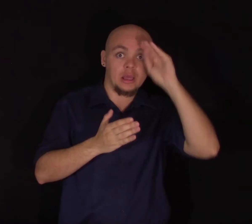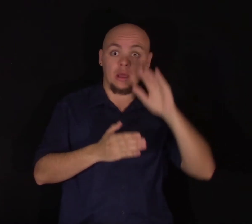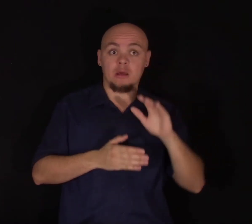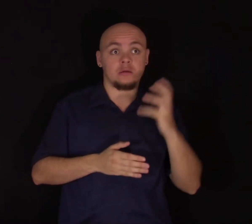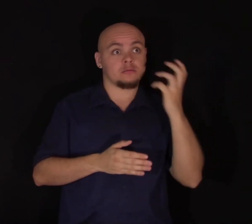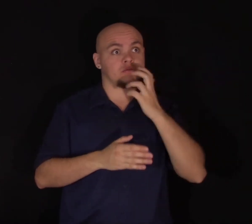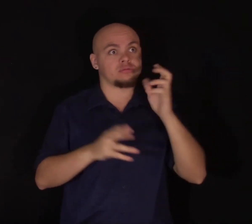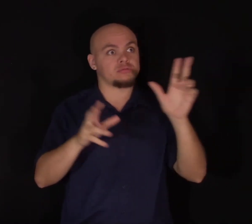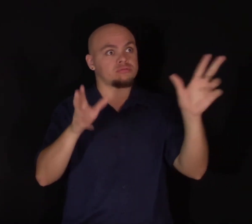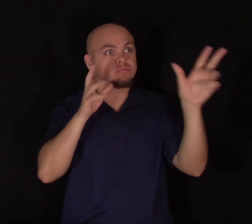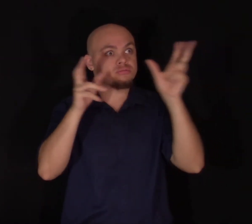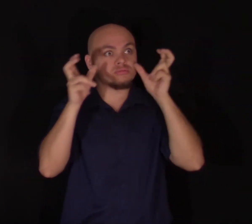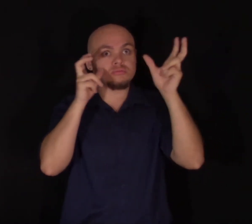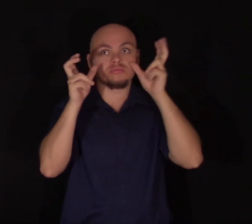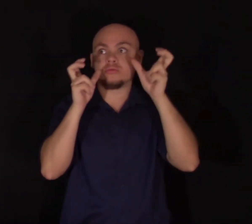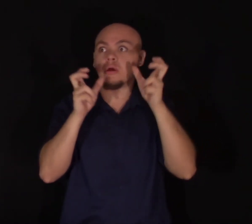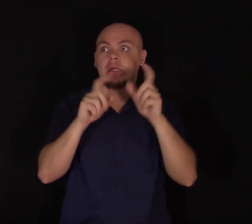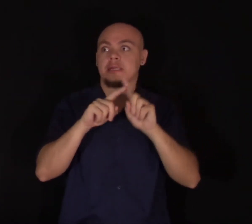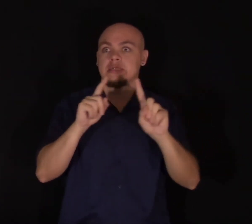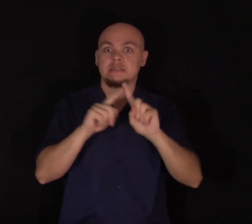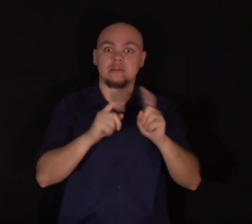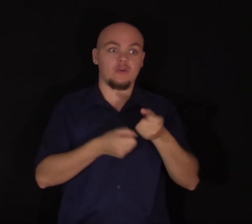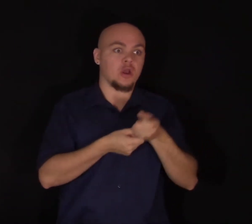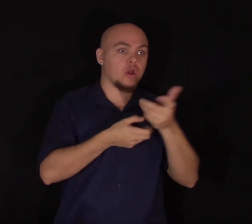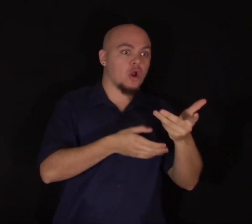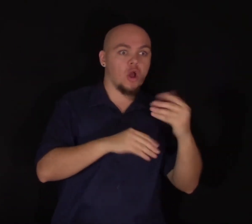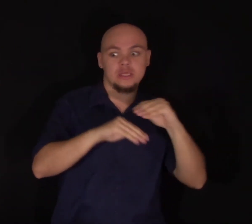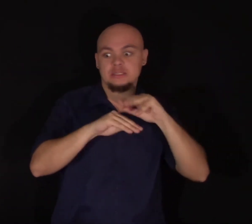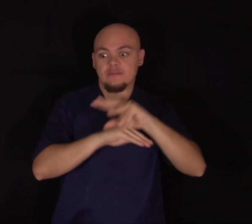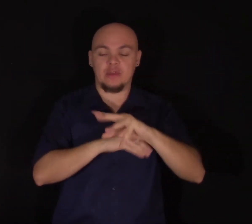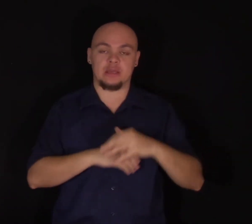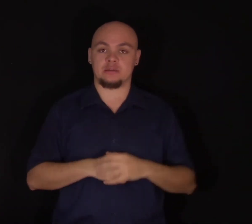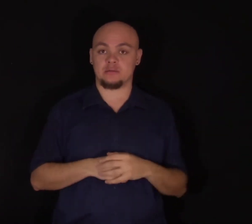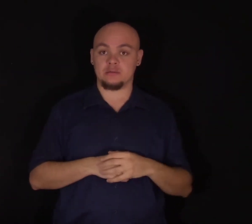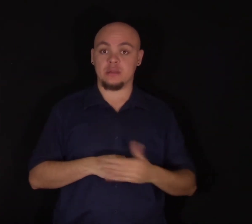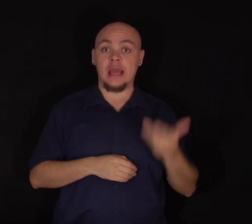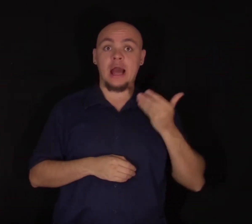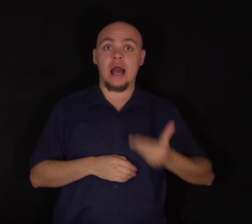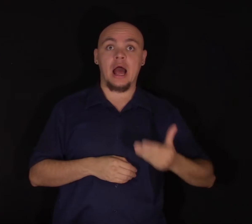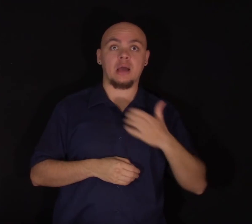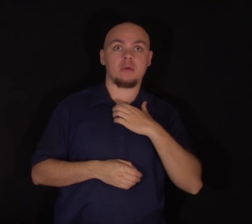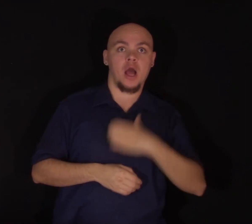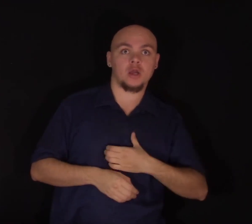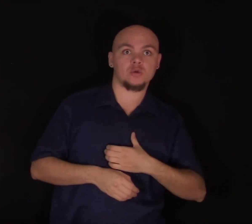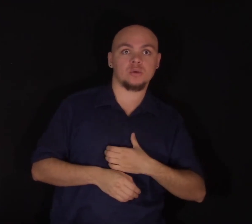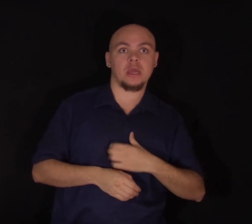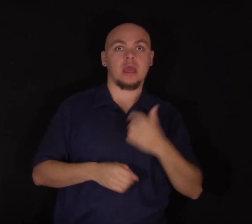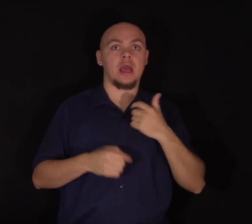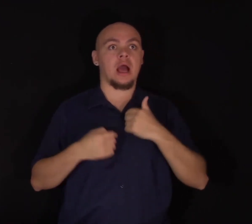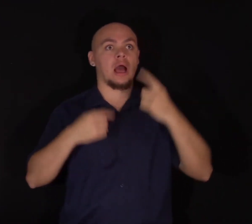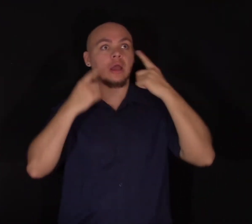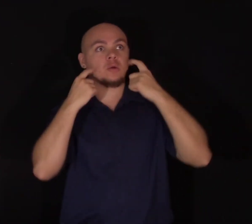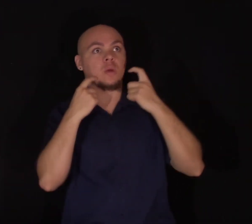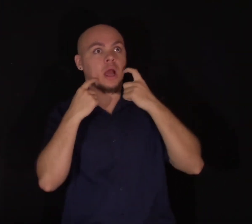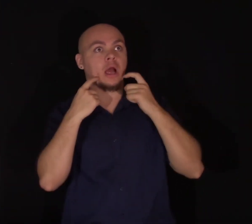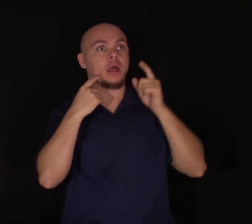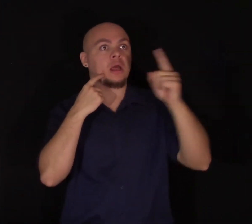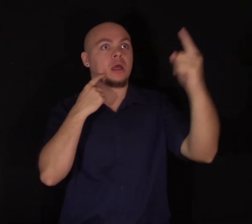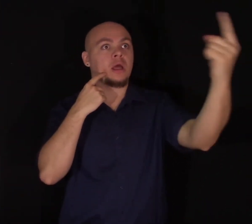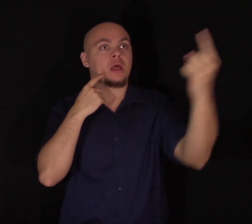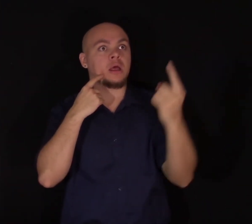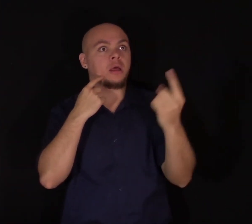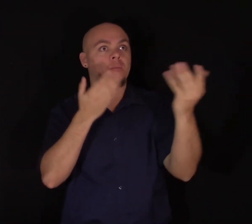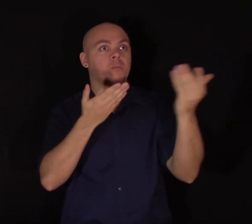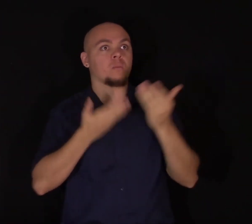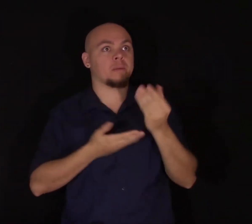world around them. They're learning cause and effect, things like, I'm hungry, and I cry, and someone brings